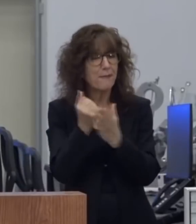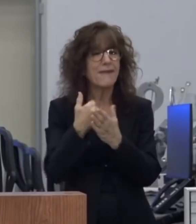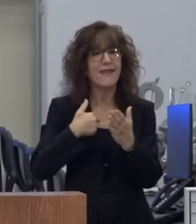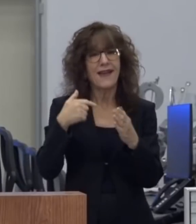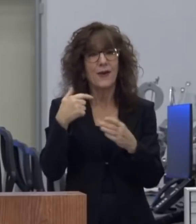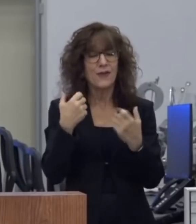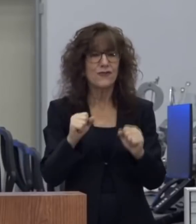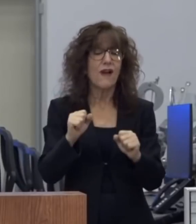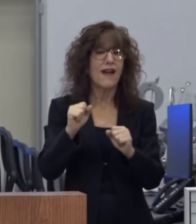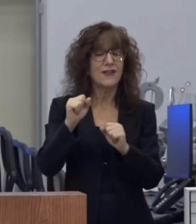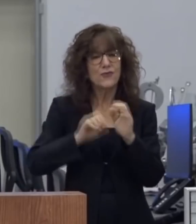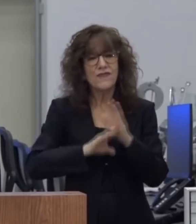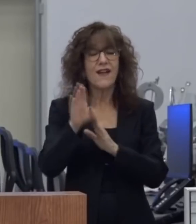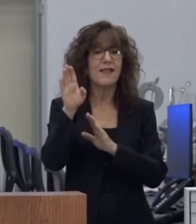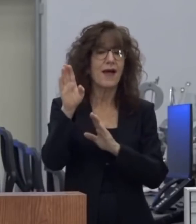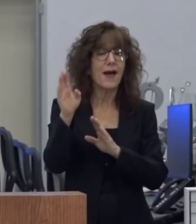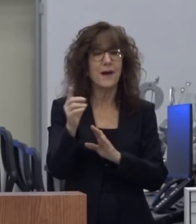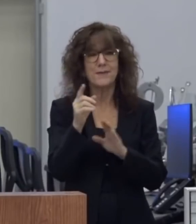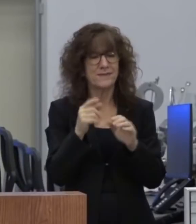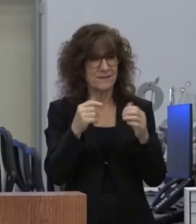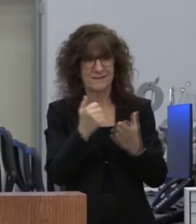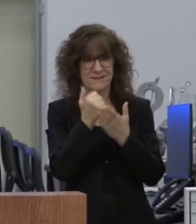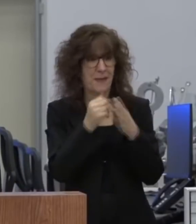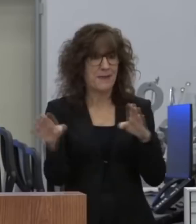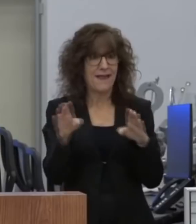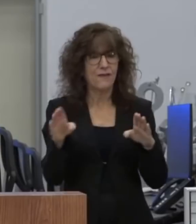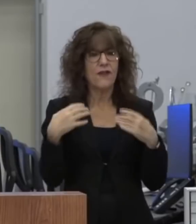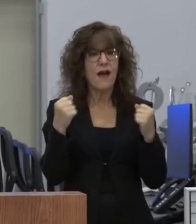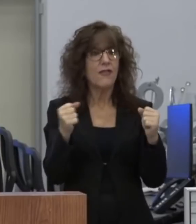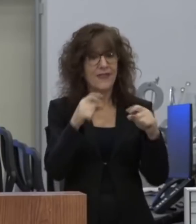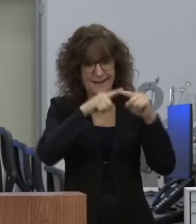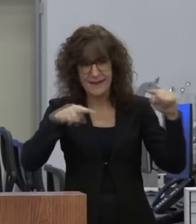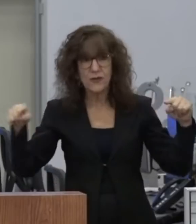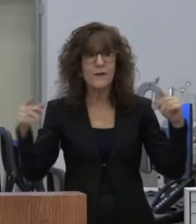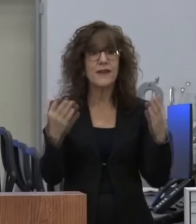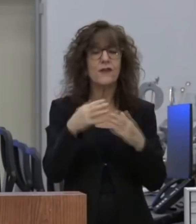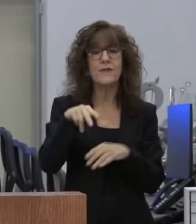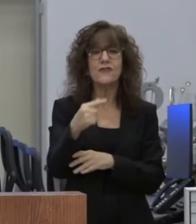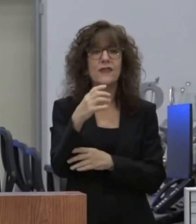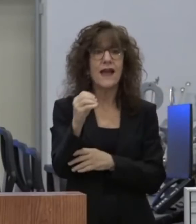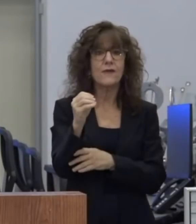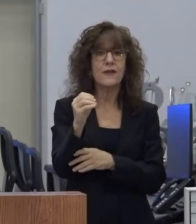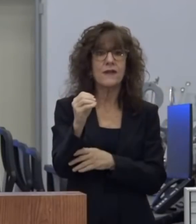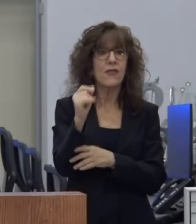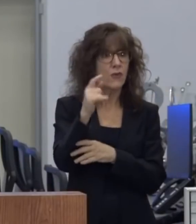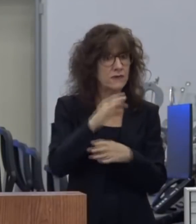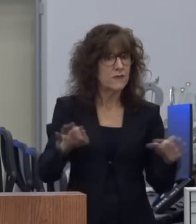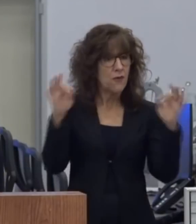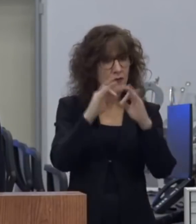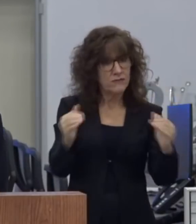build a singular behavioral health continuum in Prince George's County. In addition to these important